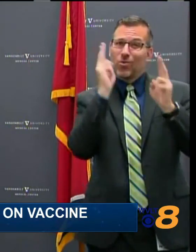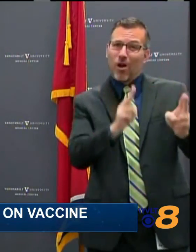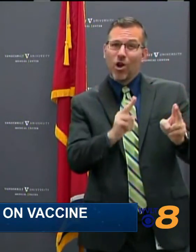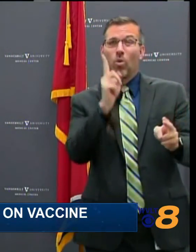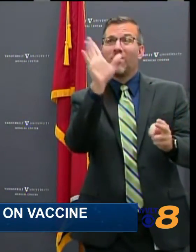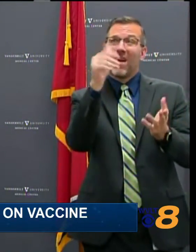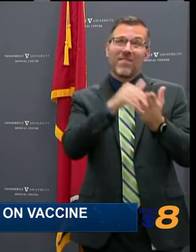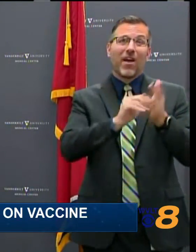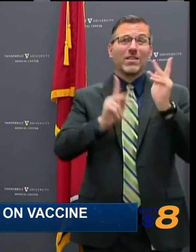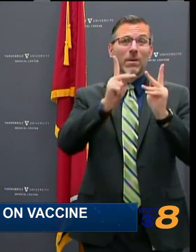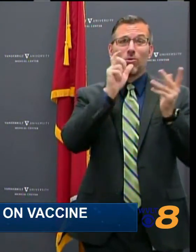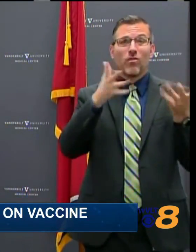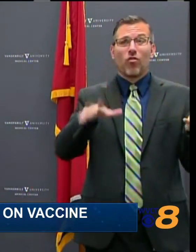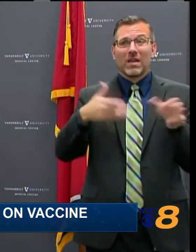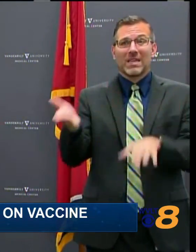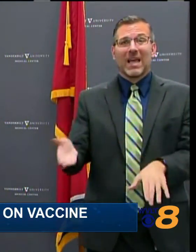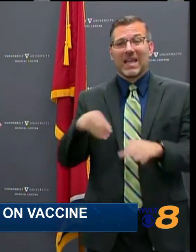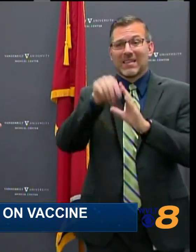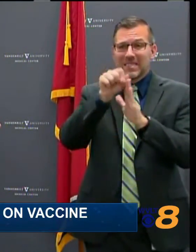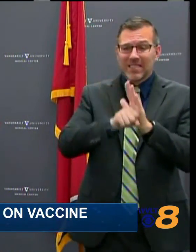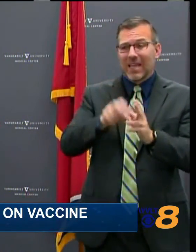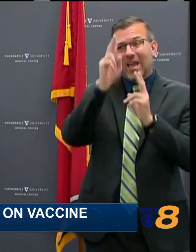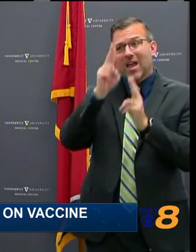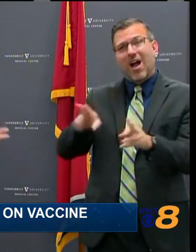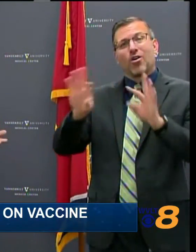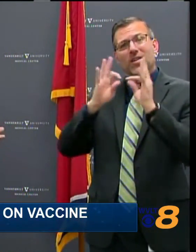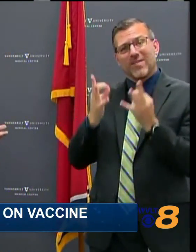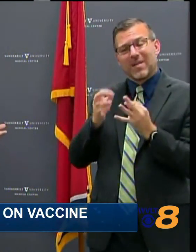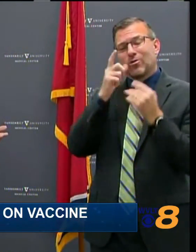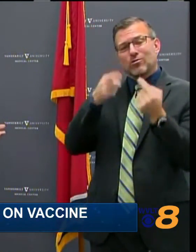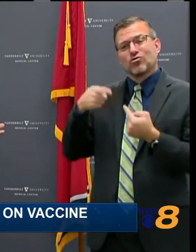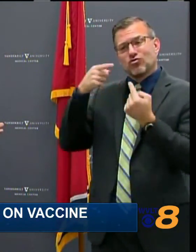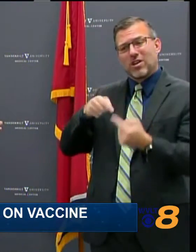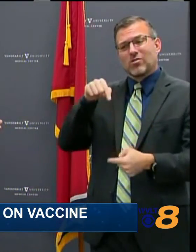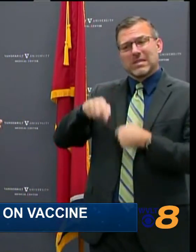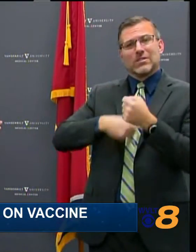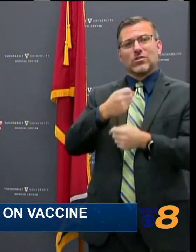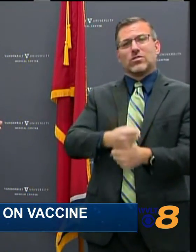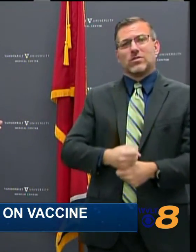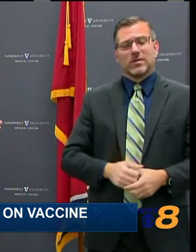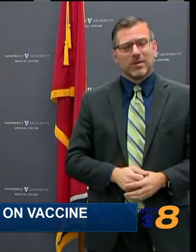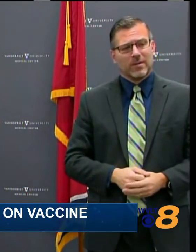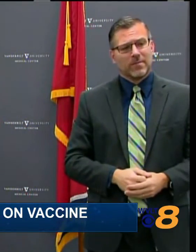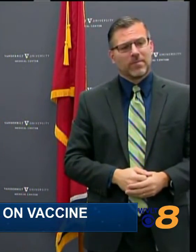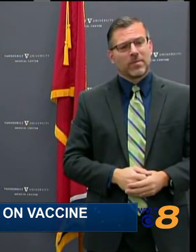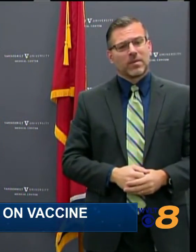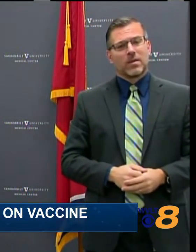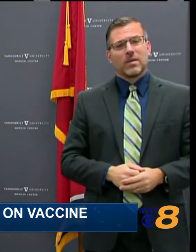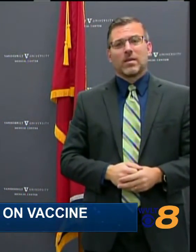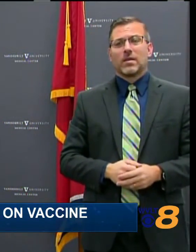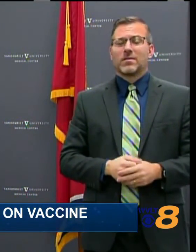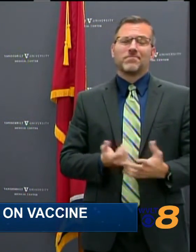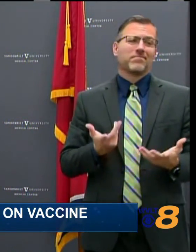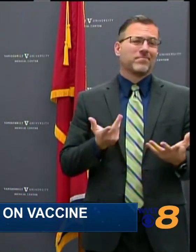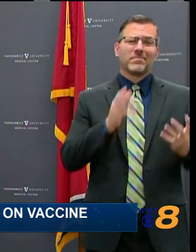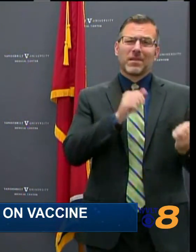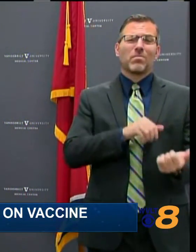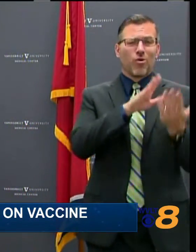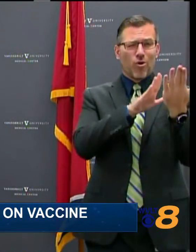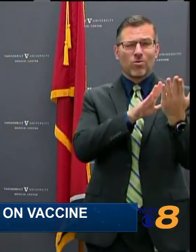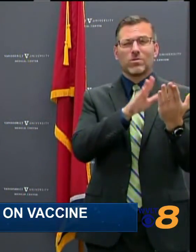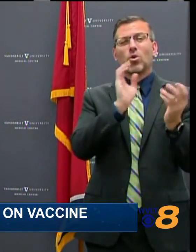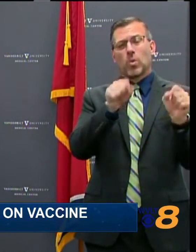people that have died in this state, to honor the families of those who've had a struggle for this year. The tactics can be